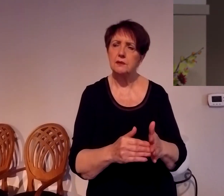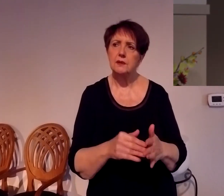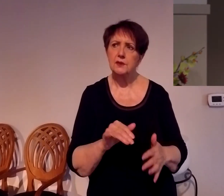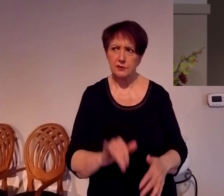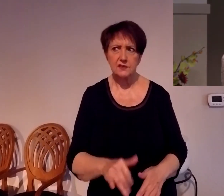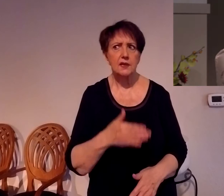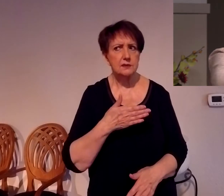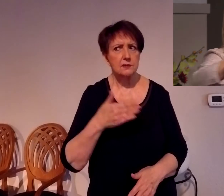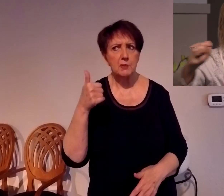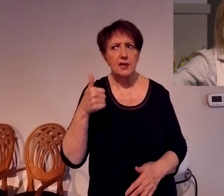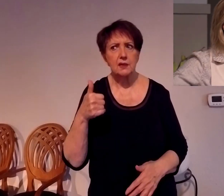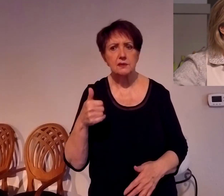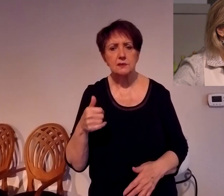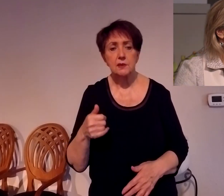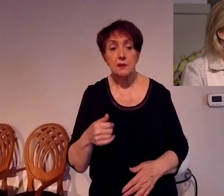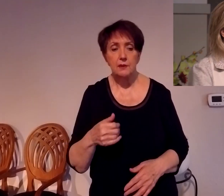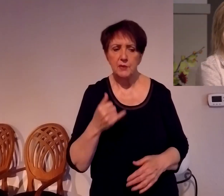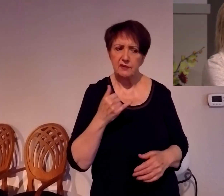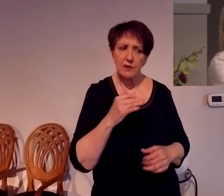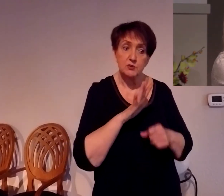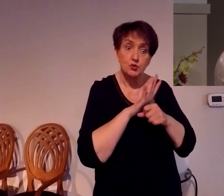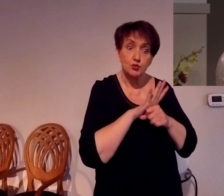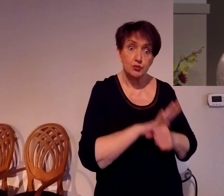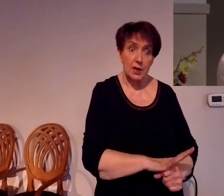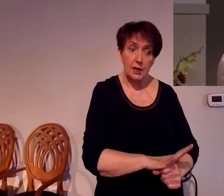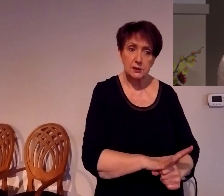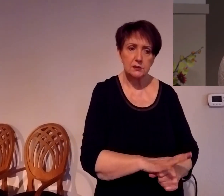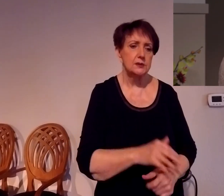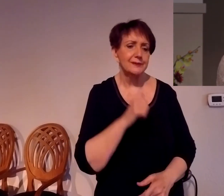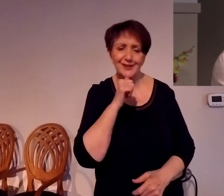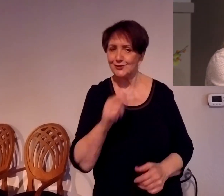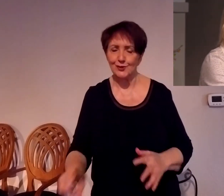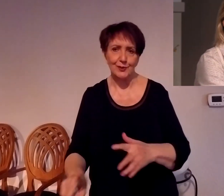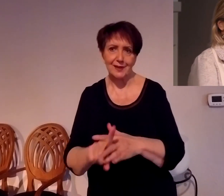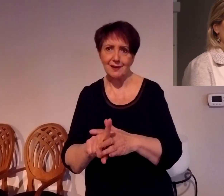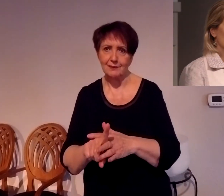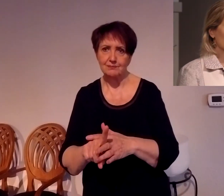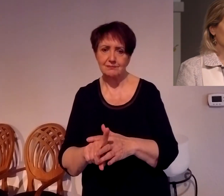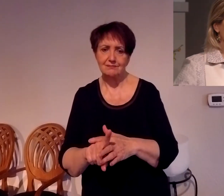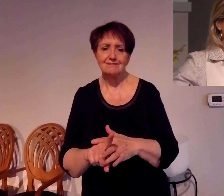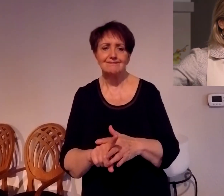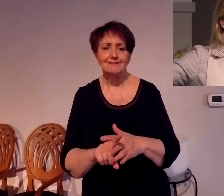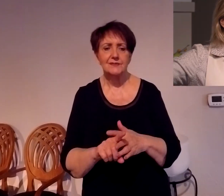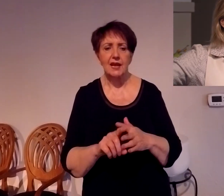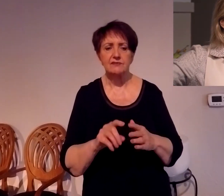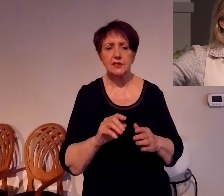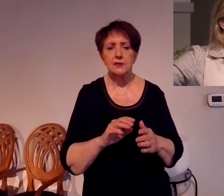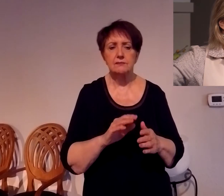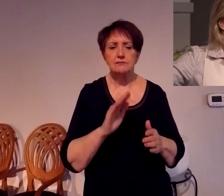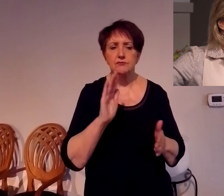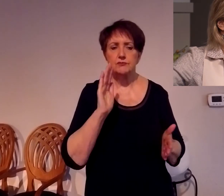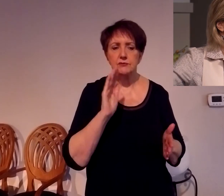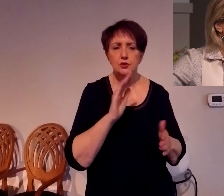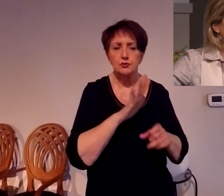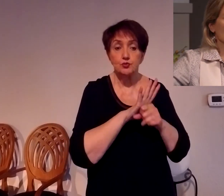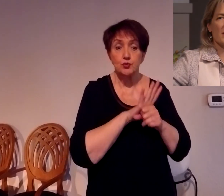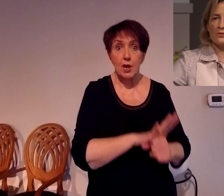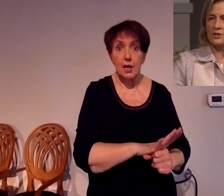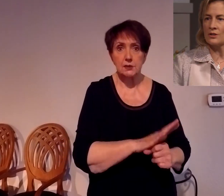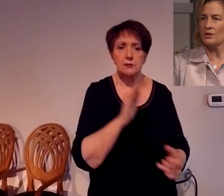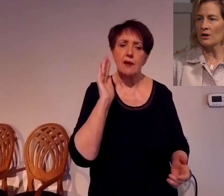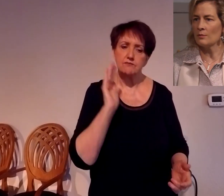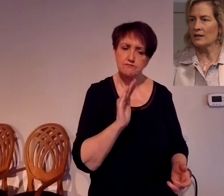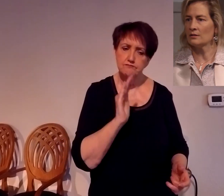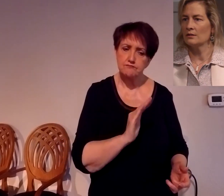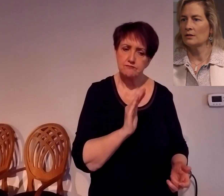But if I'm stressed, it's not, and that's a barometer. Got to lower the stress, So the intuition comes up. Dr.